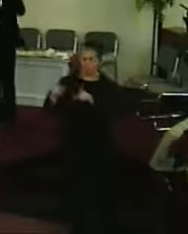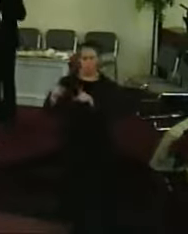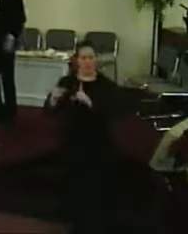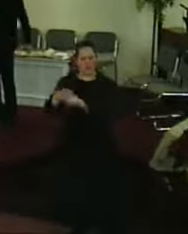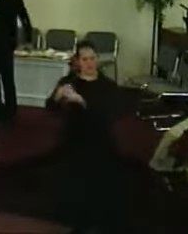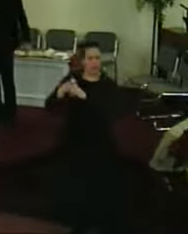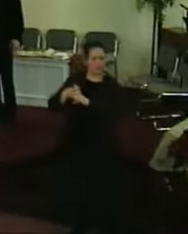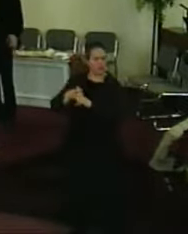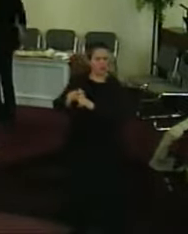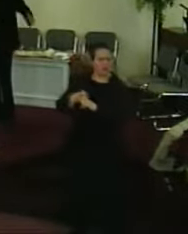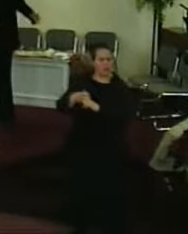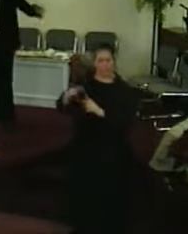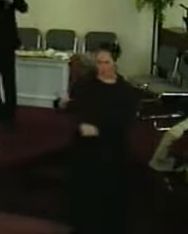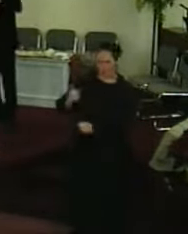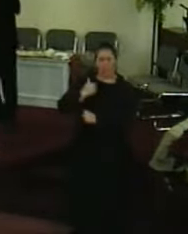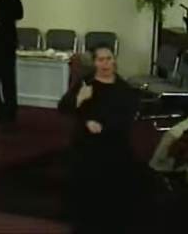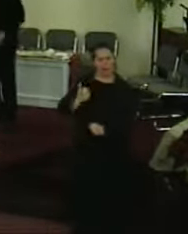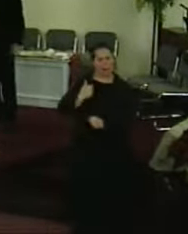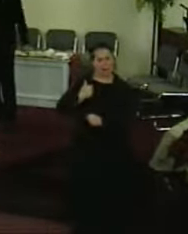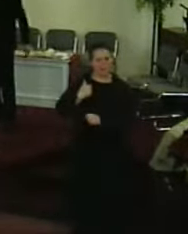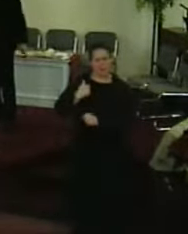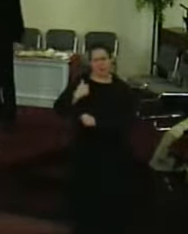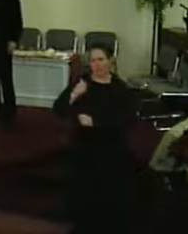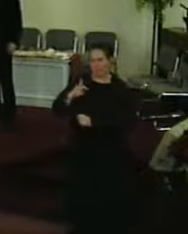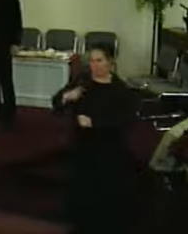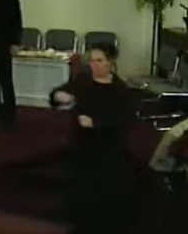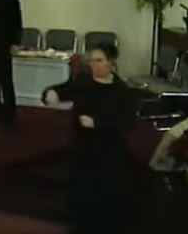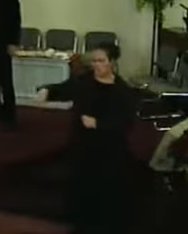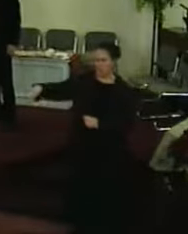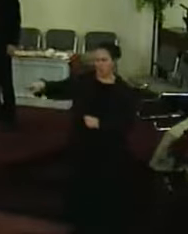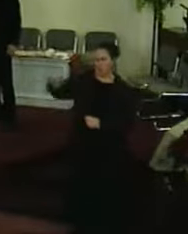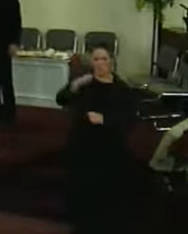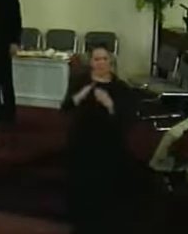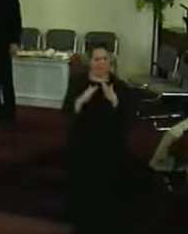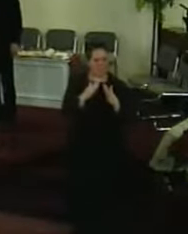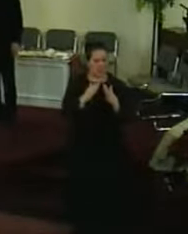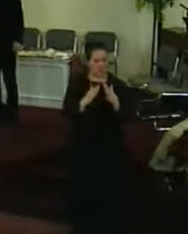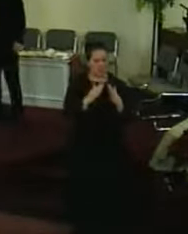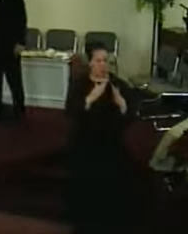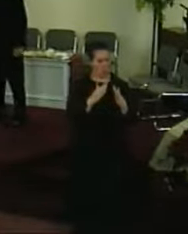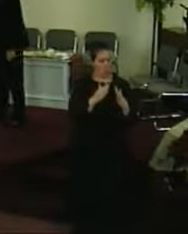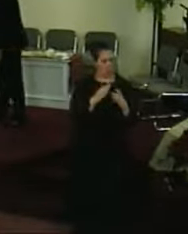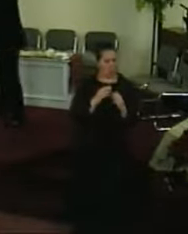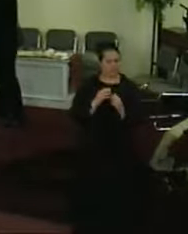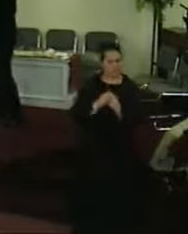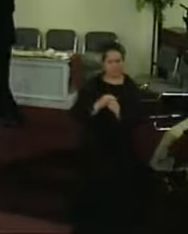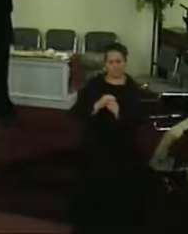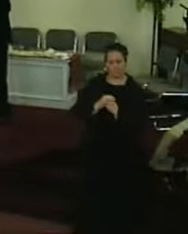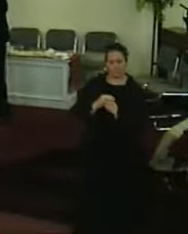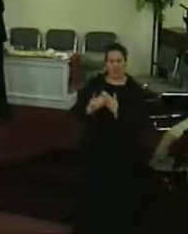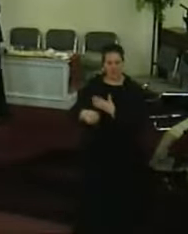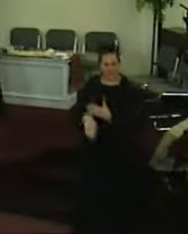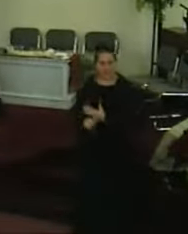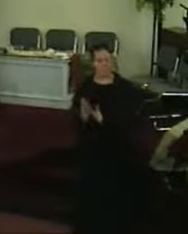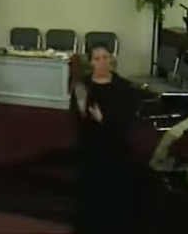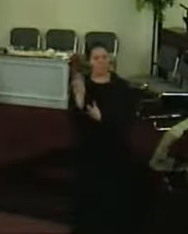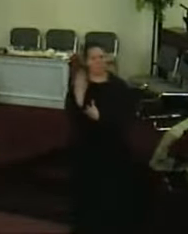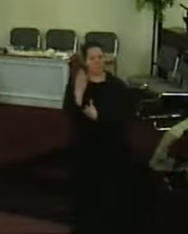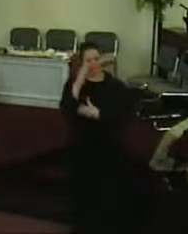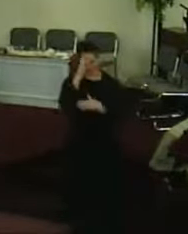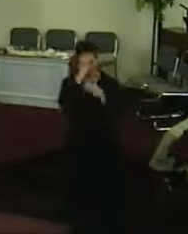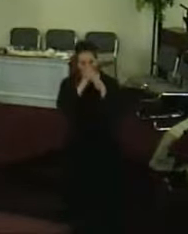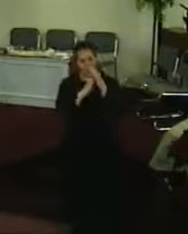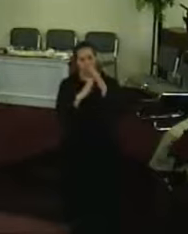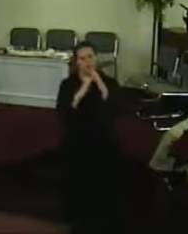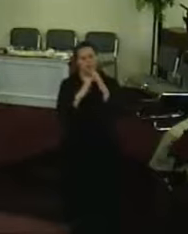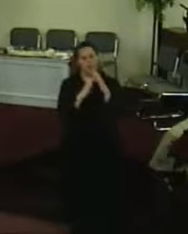army went down there and surrounded the town of Dothan. In the morning, Elisha's servant